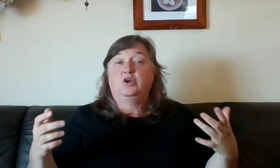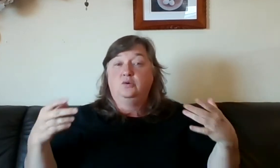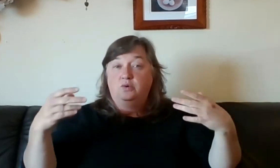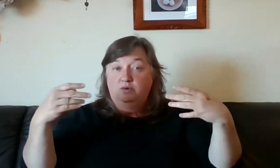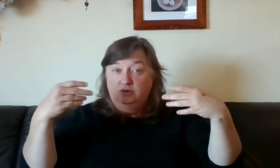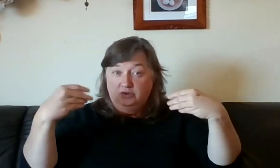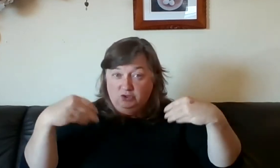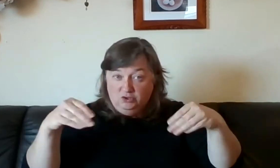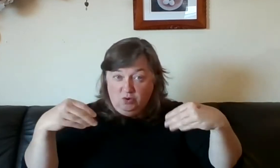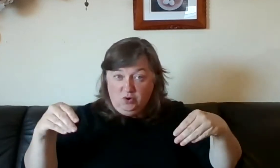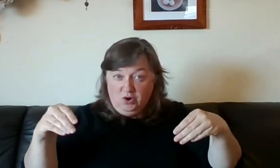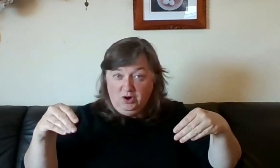So store,